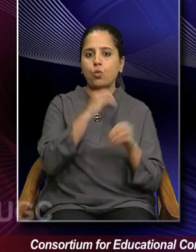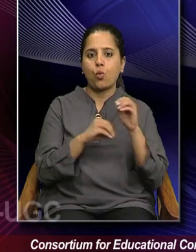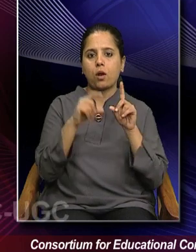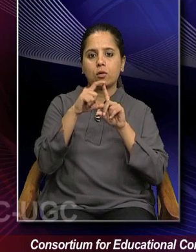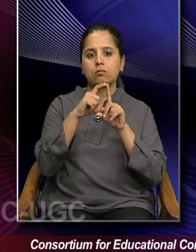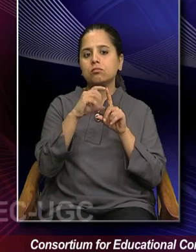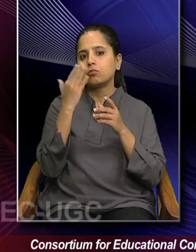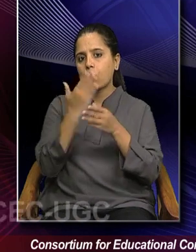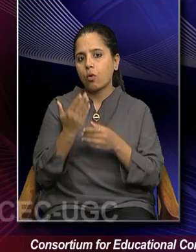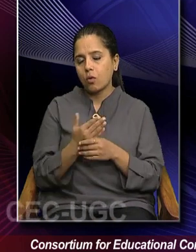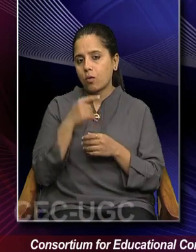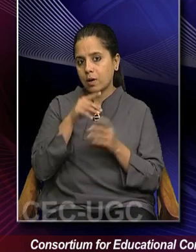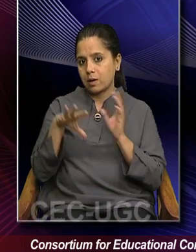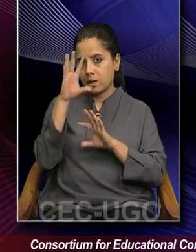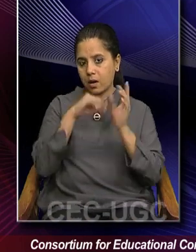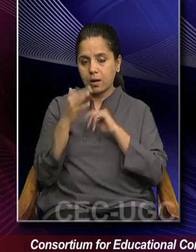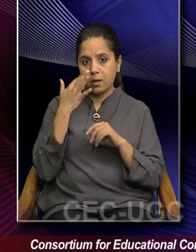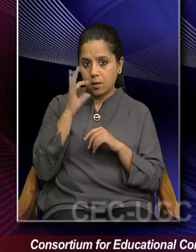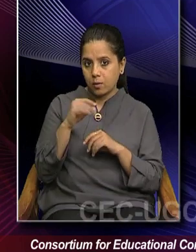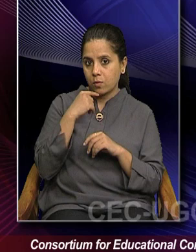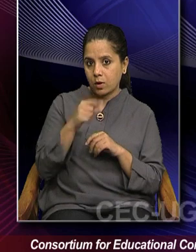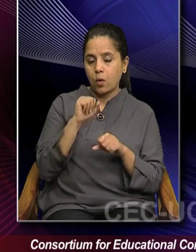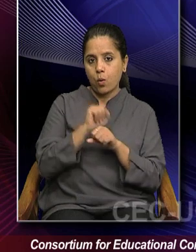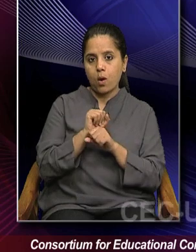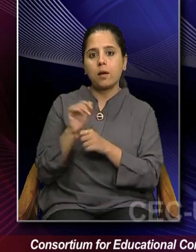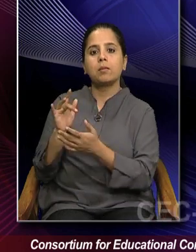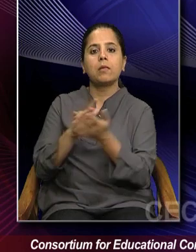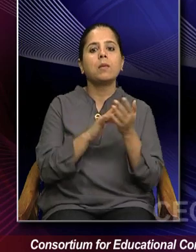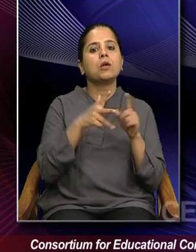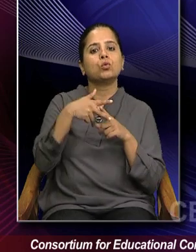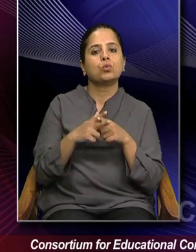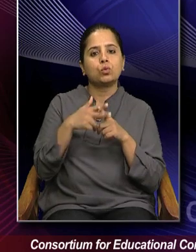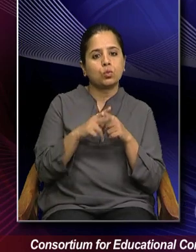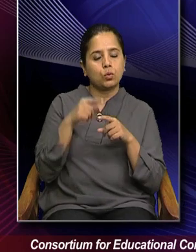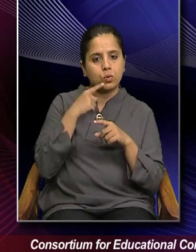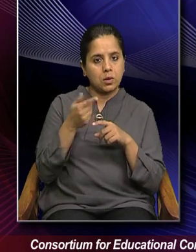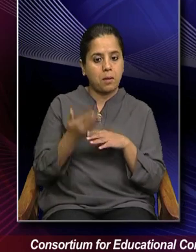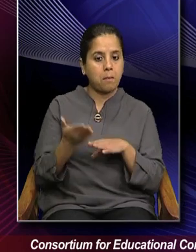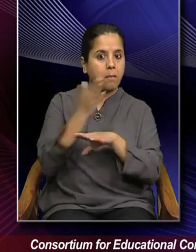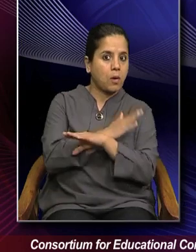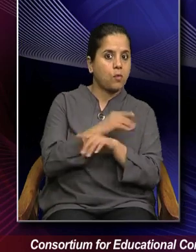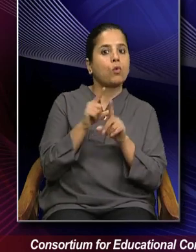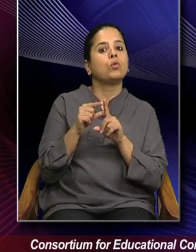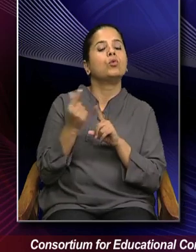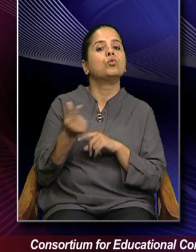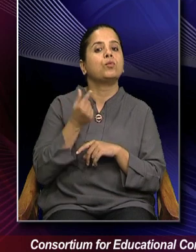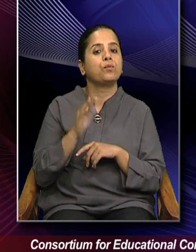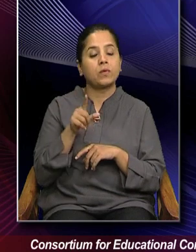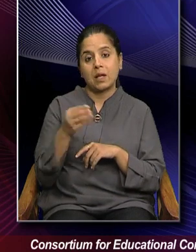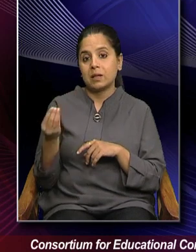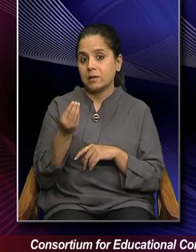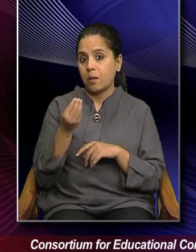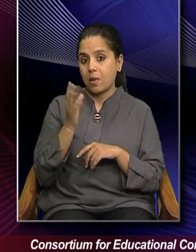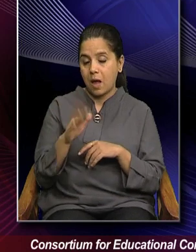Docs, learning the essential workplace tools early on. There are